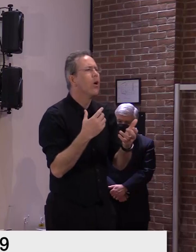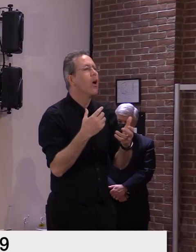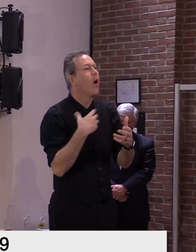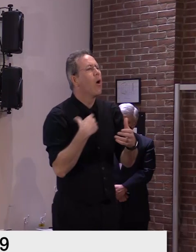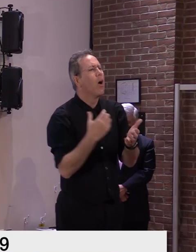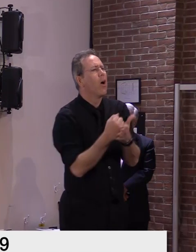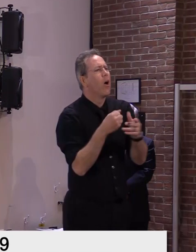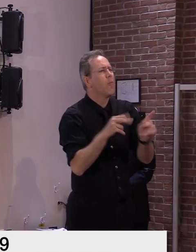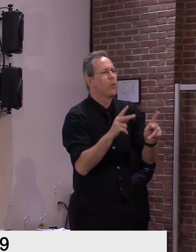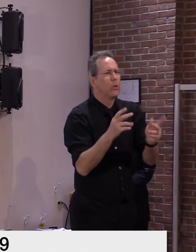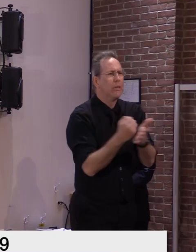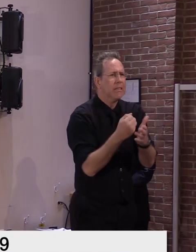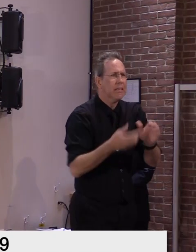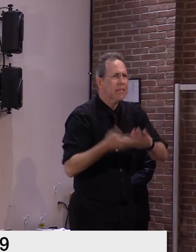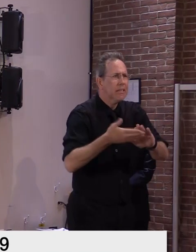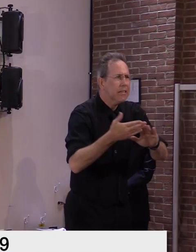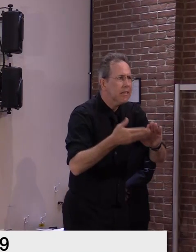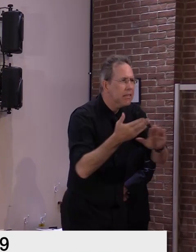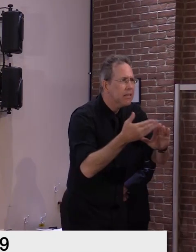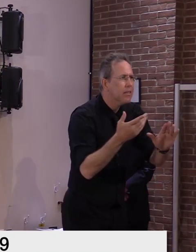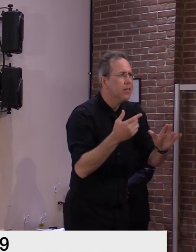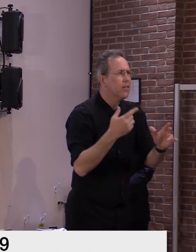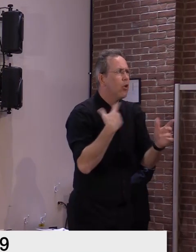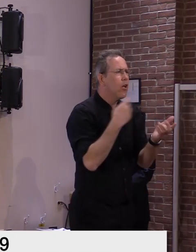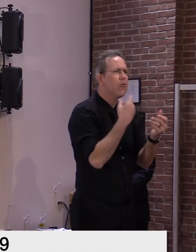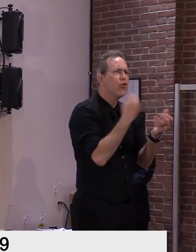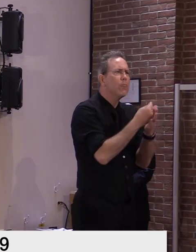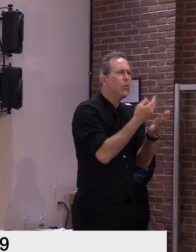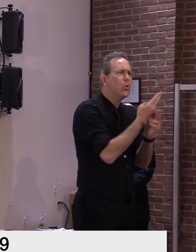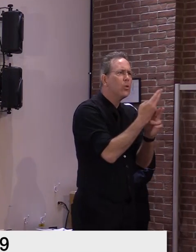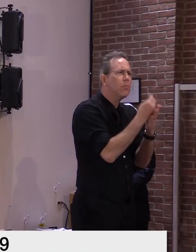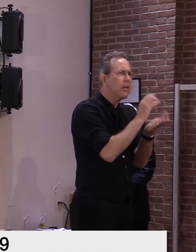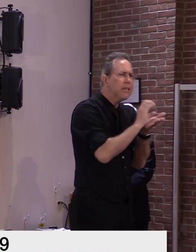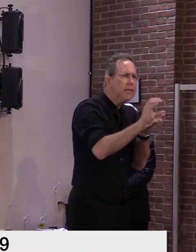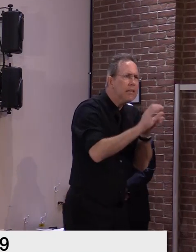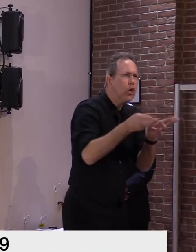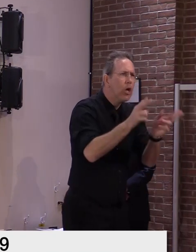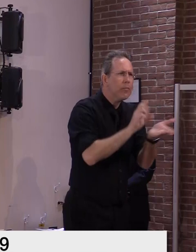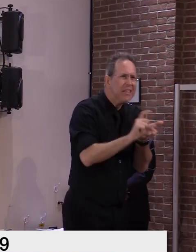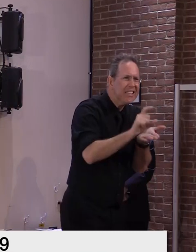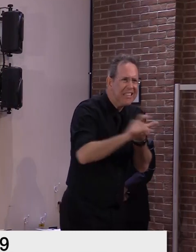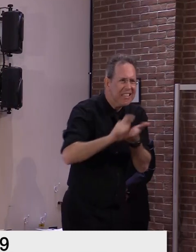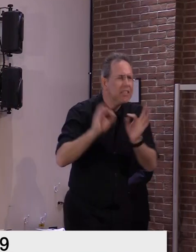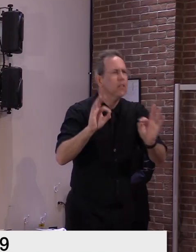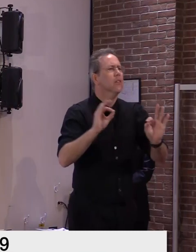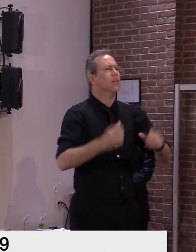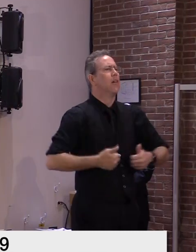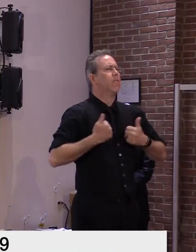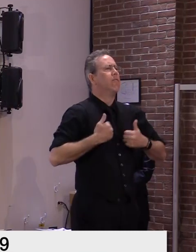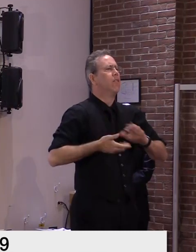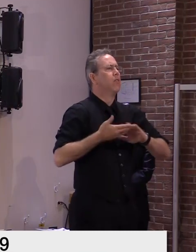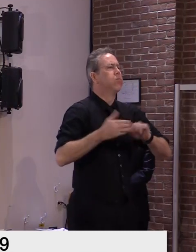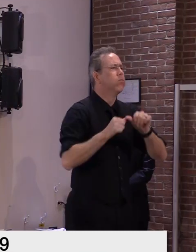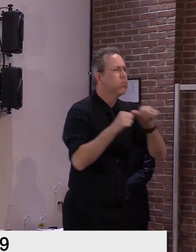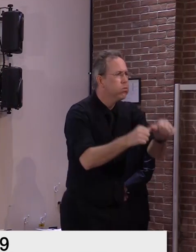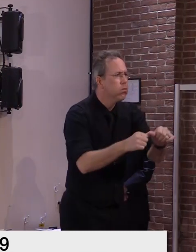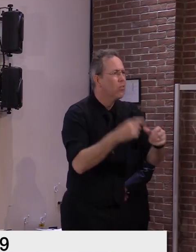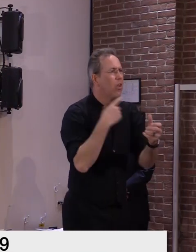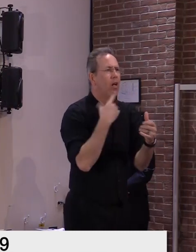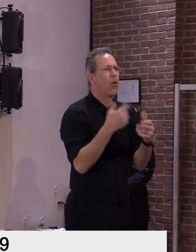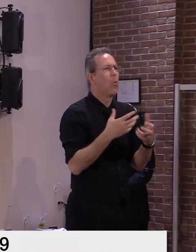possible and put these projects into play sooner rather than later. And some of it